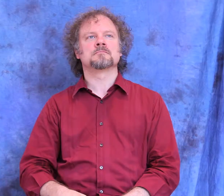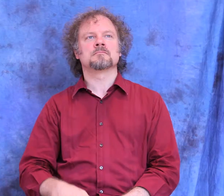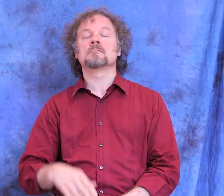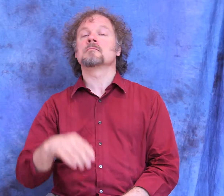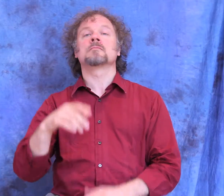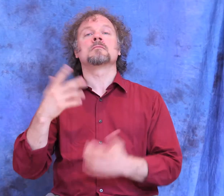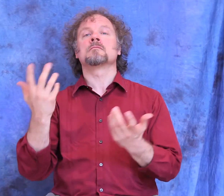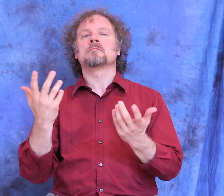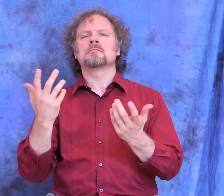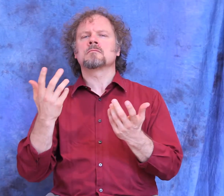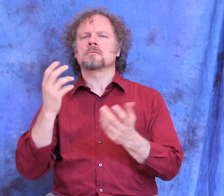What is Shavuos?